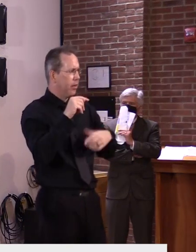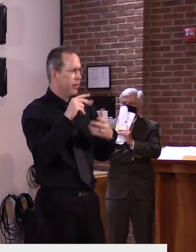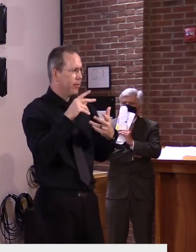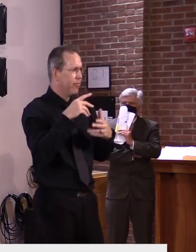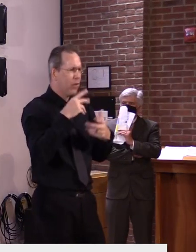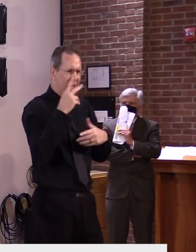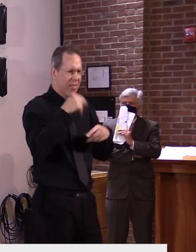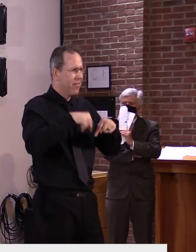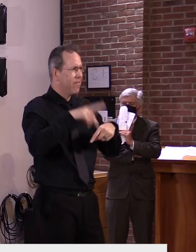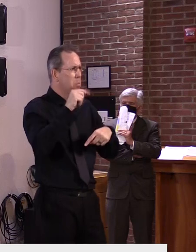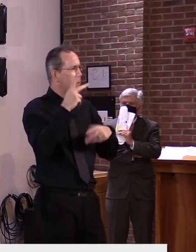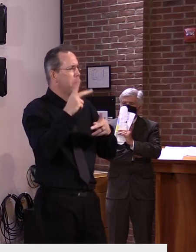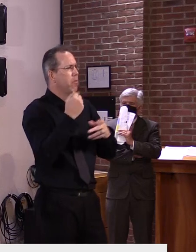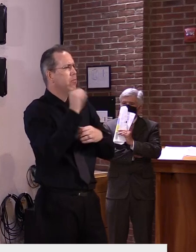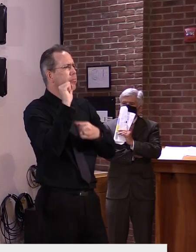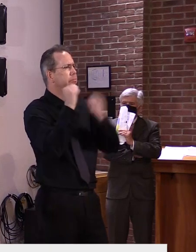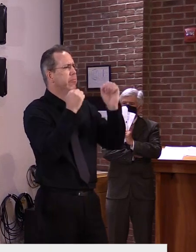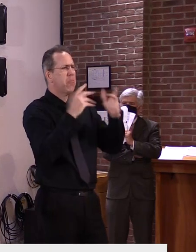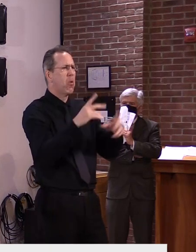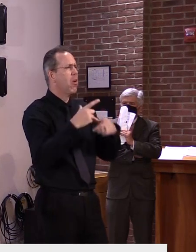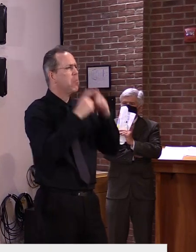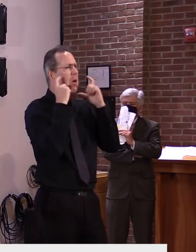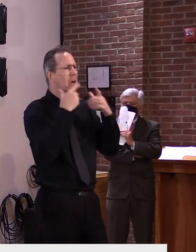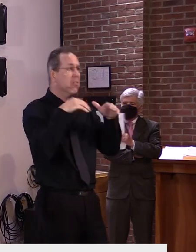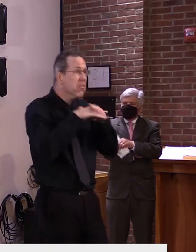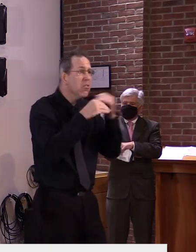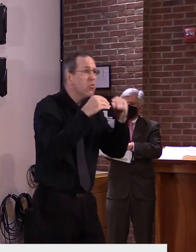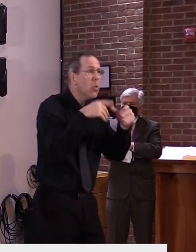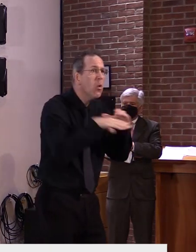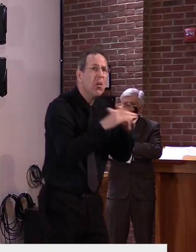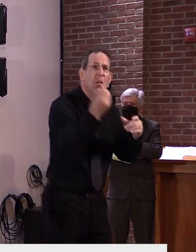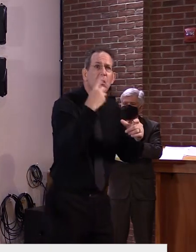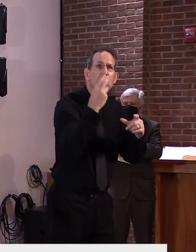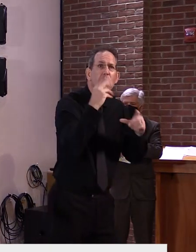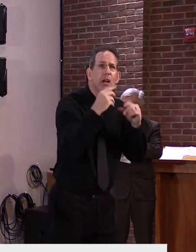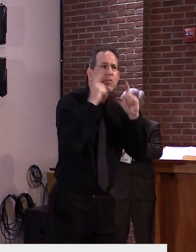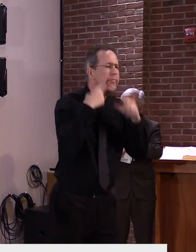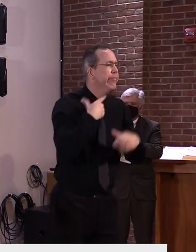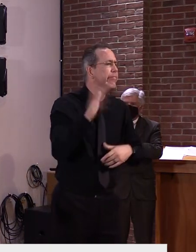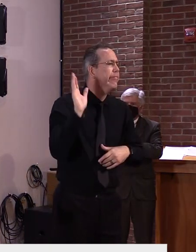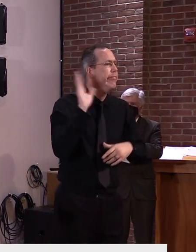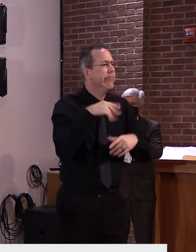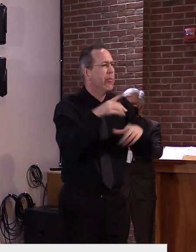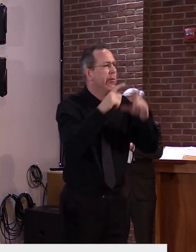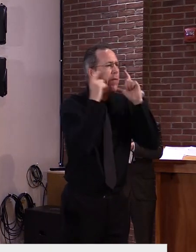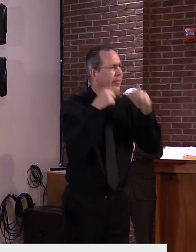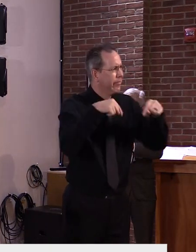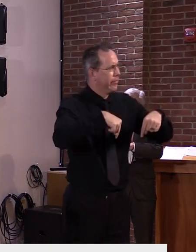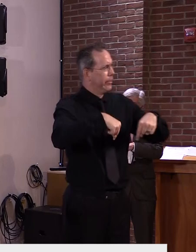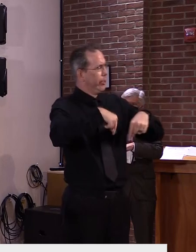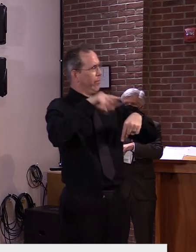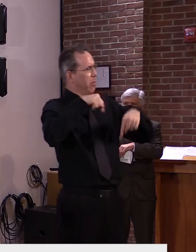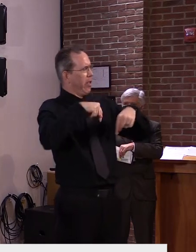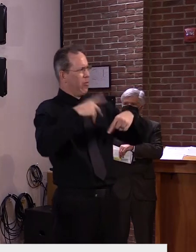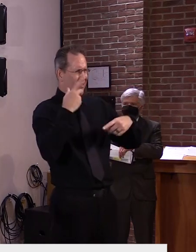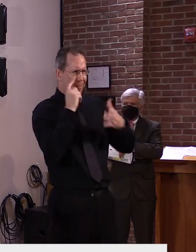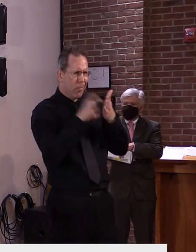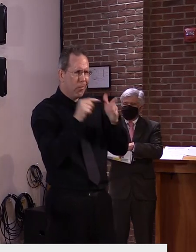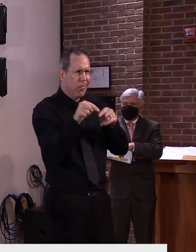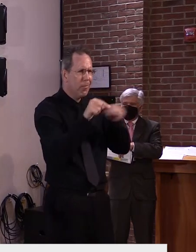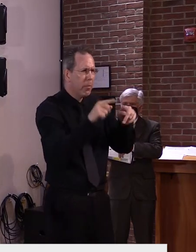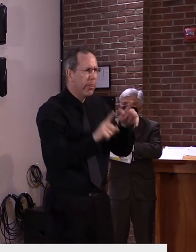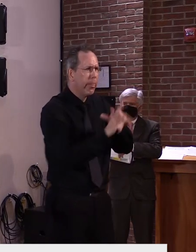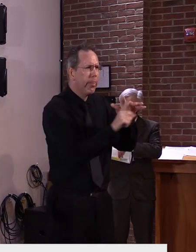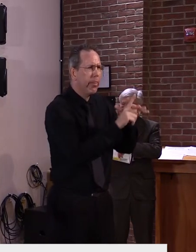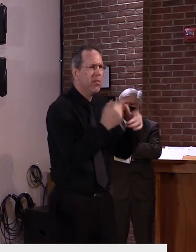get to the bottom of the problem? Sure. Let me go back a step first, Mike, and just talk about research about masks